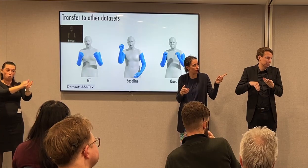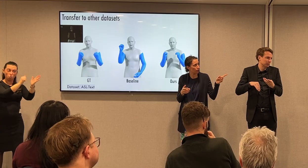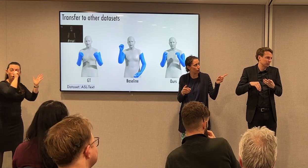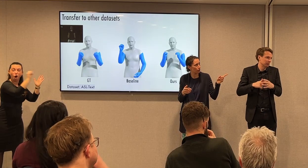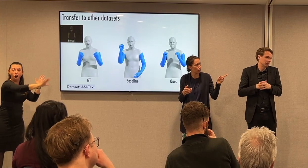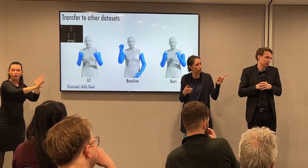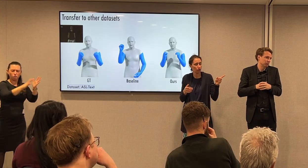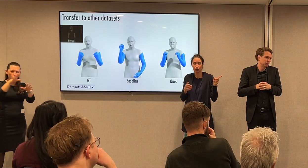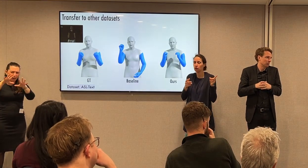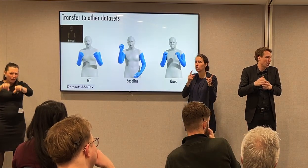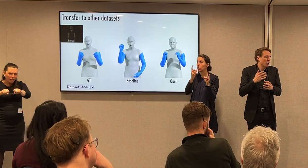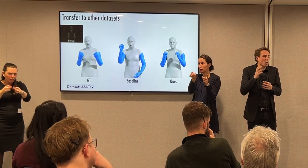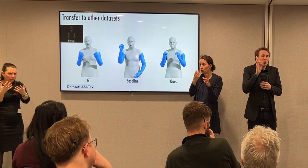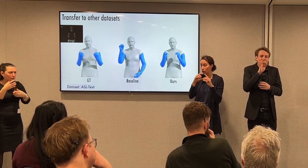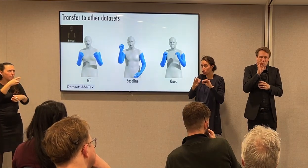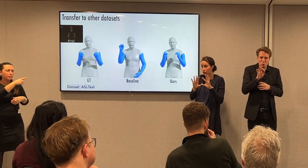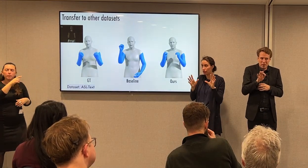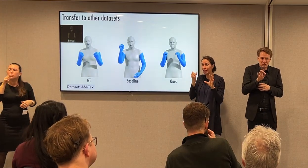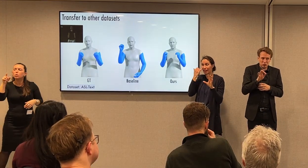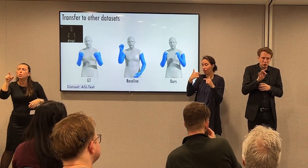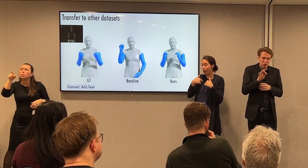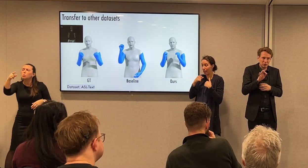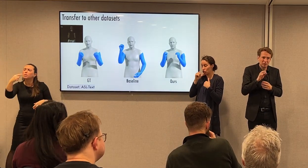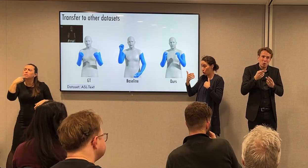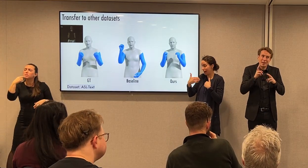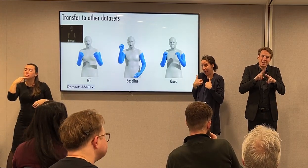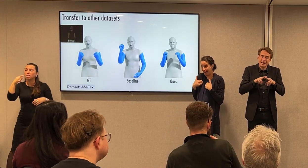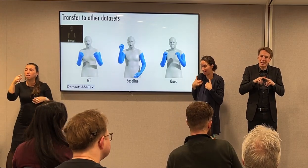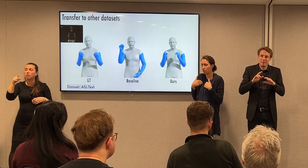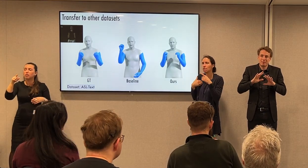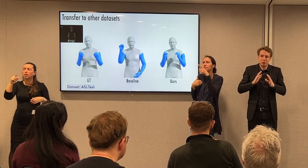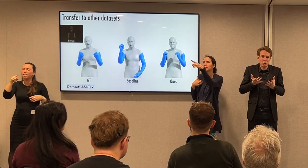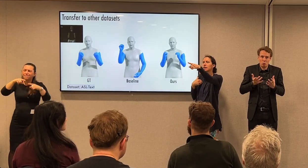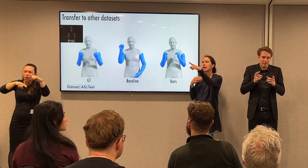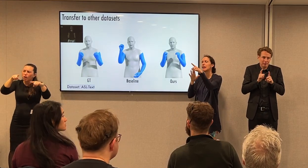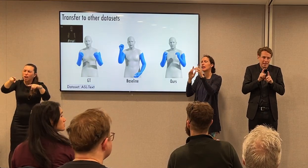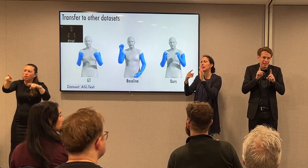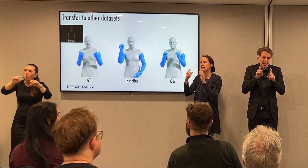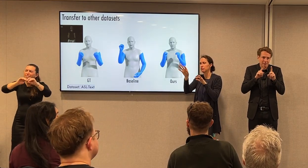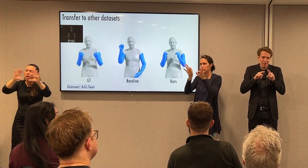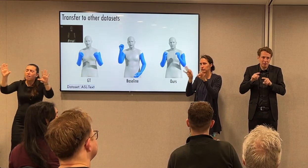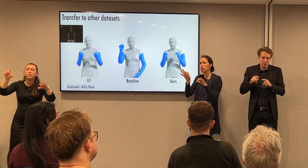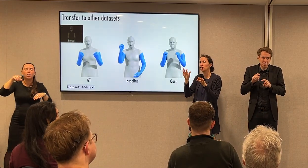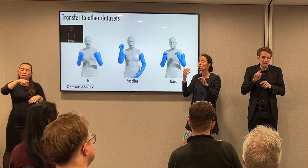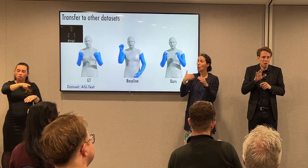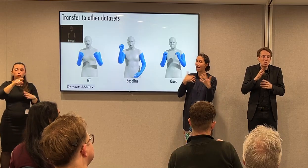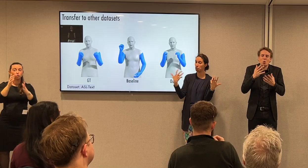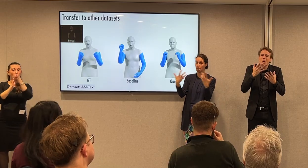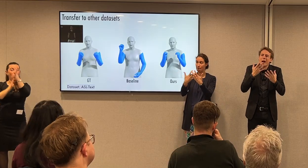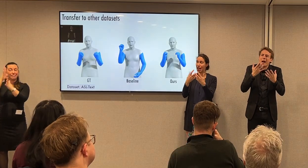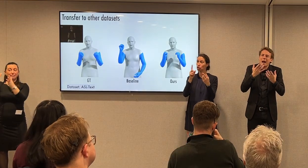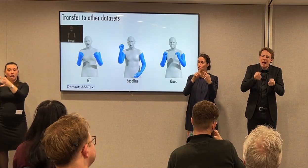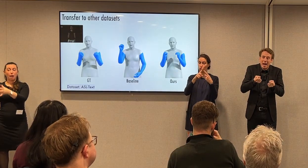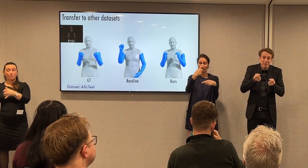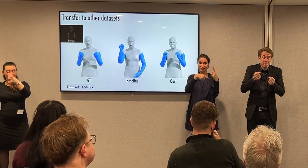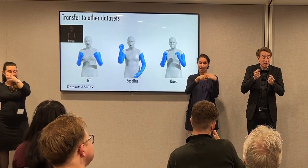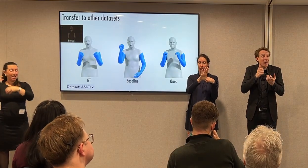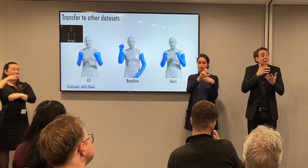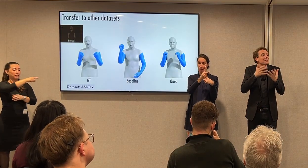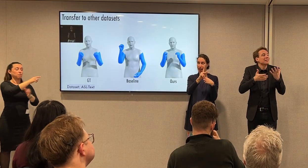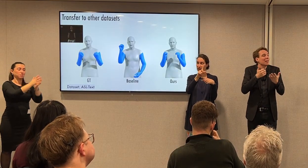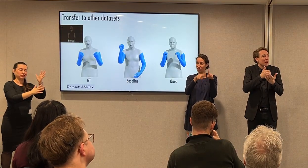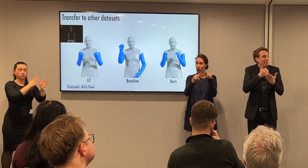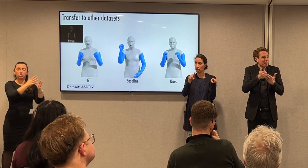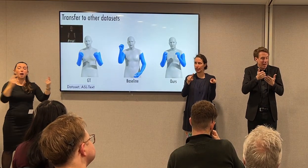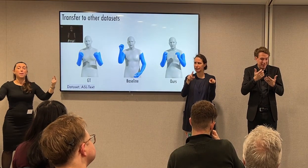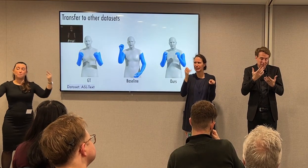So the question is, if I don't have the same variant... So you have the matching to the Signbank variant. Yes. For the